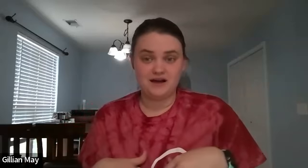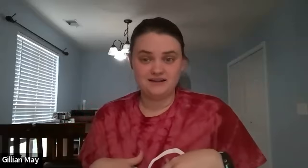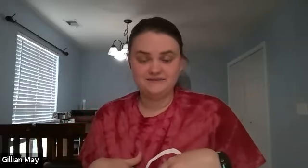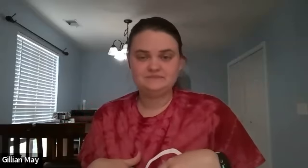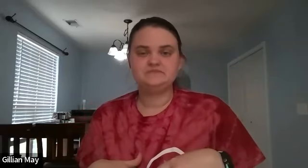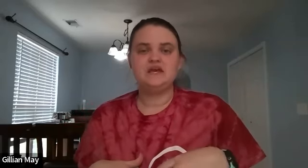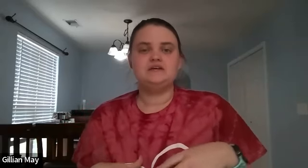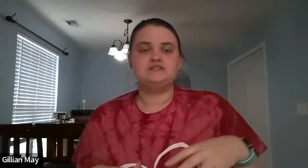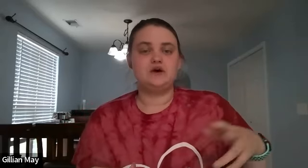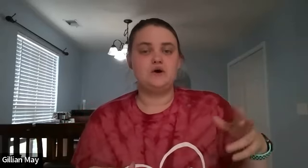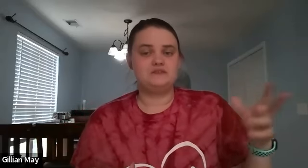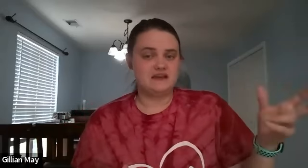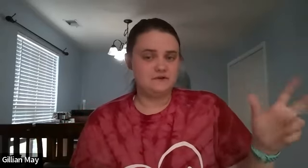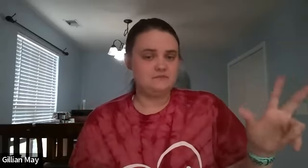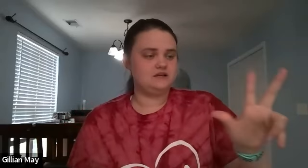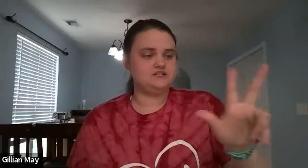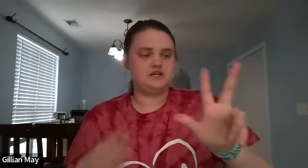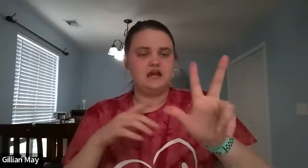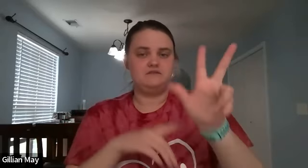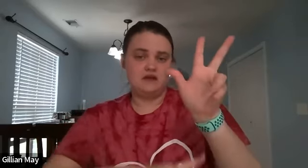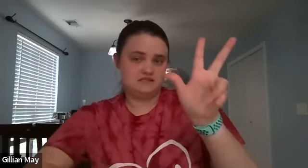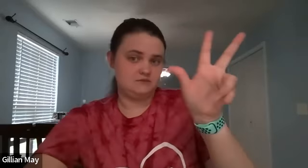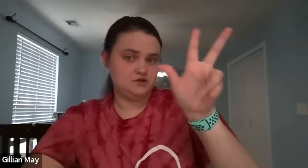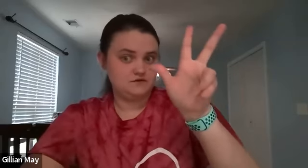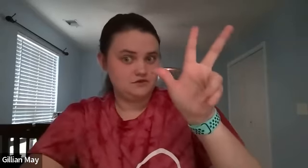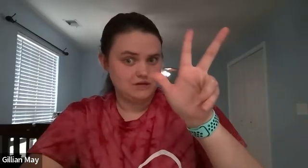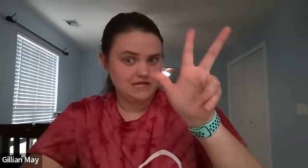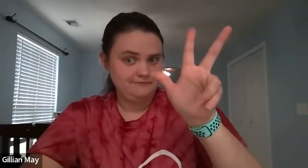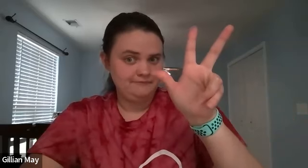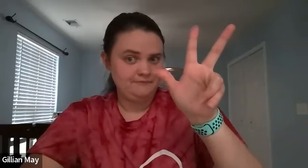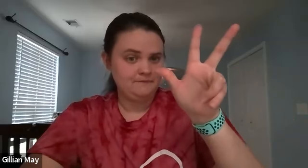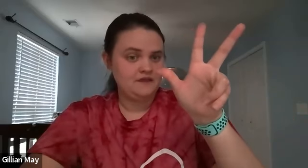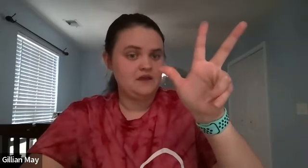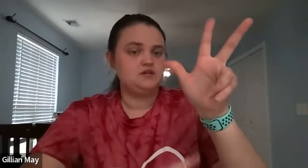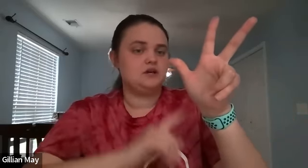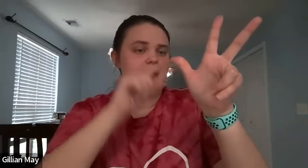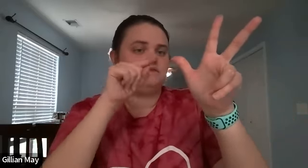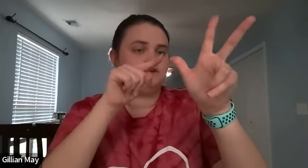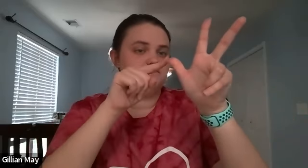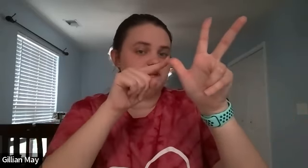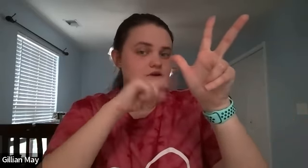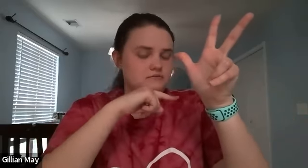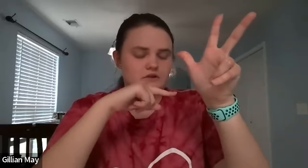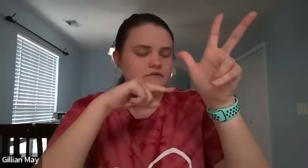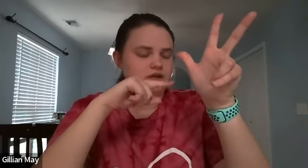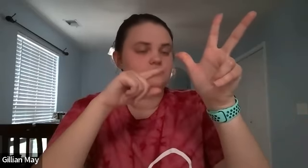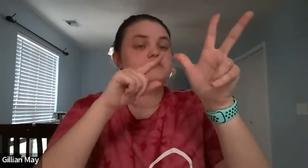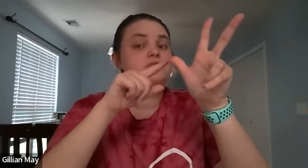bug. So the sign for bug is you're gonna have that sign motion for 3. You're gonna have your